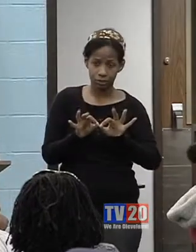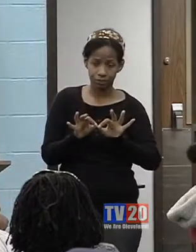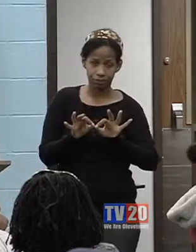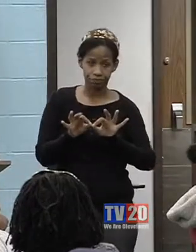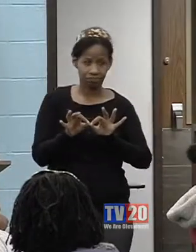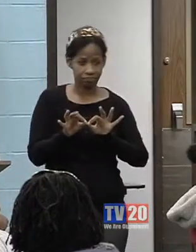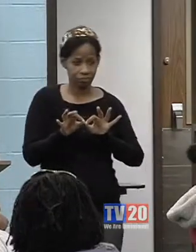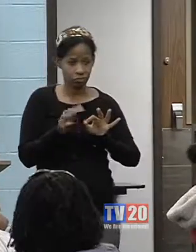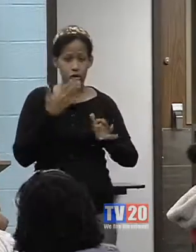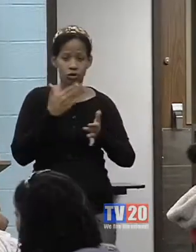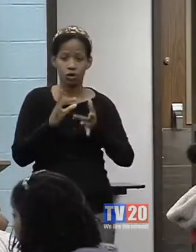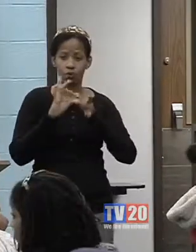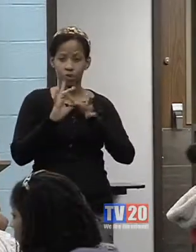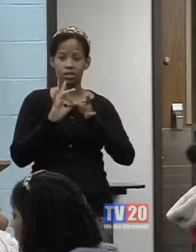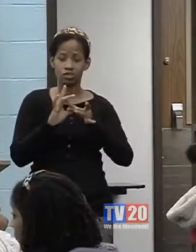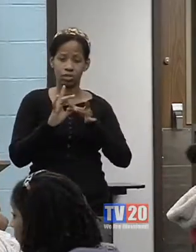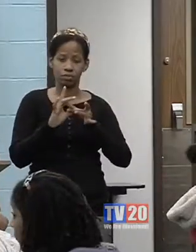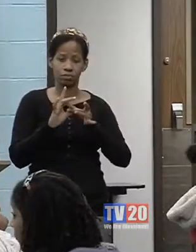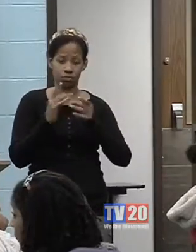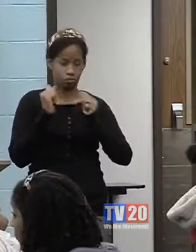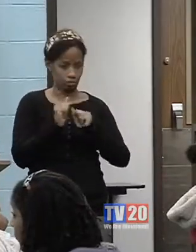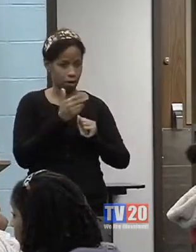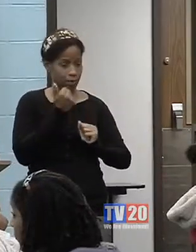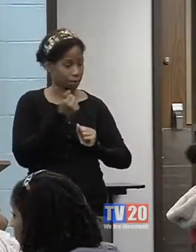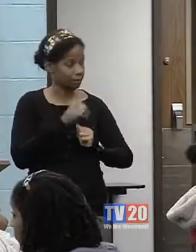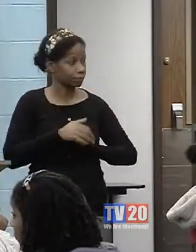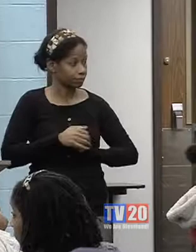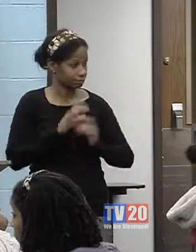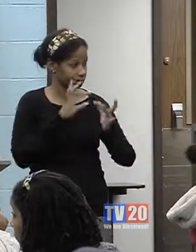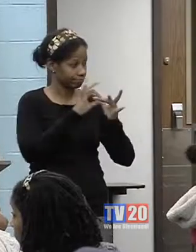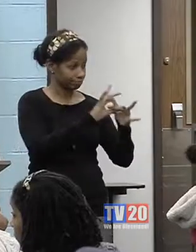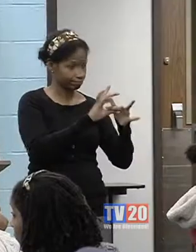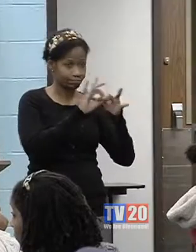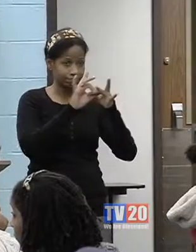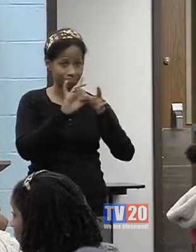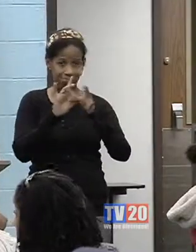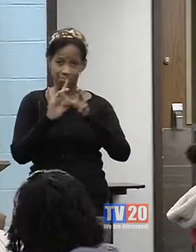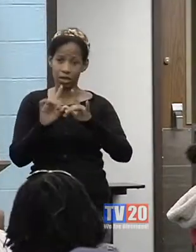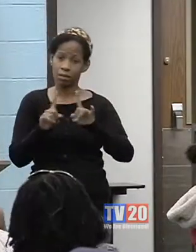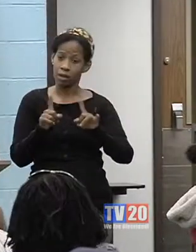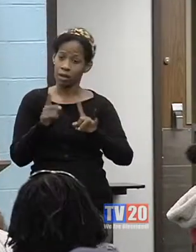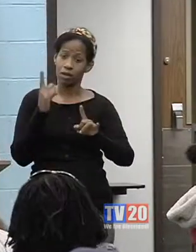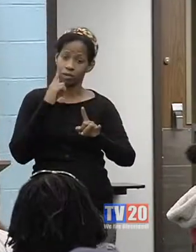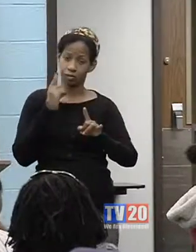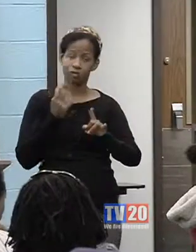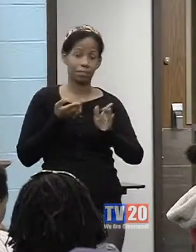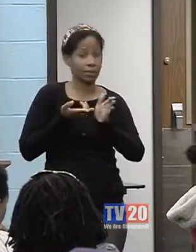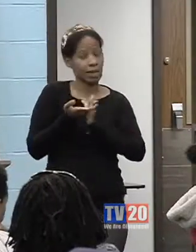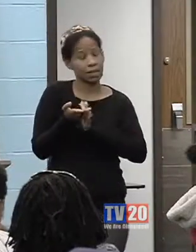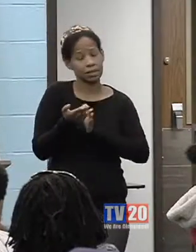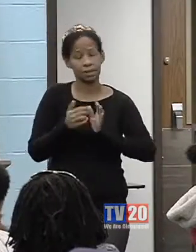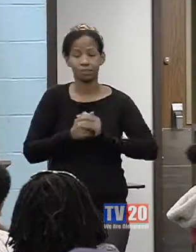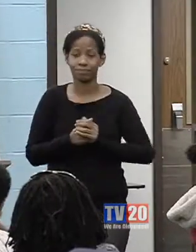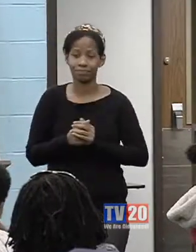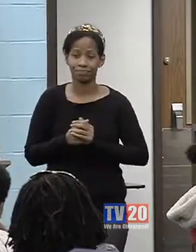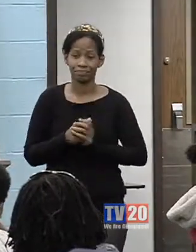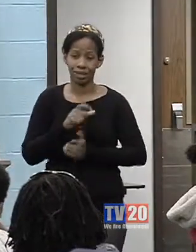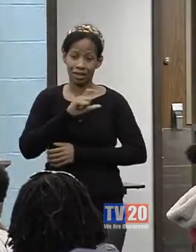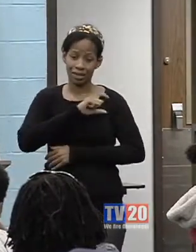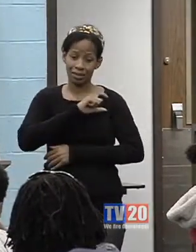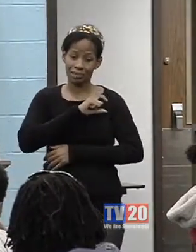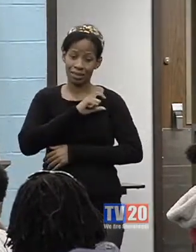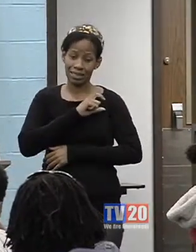have a relationship with you so that we can try to make it better. But with that police department, but you know what? The thing that we're missing